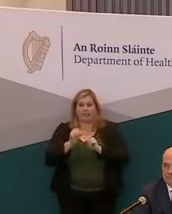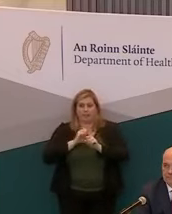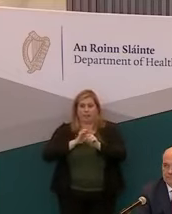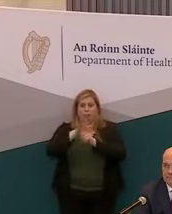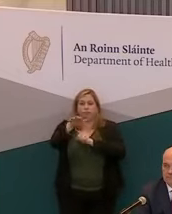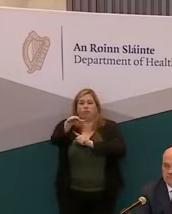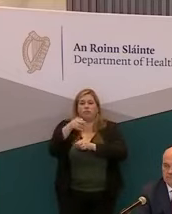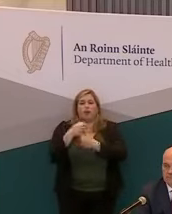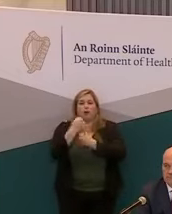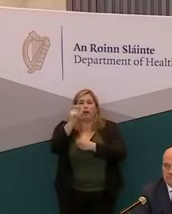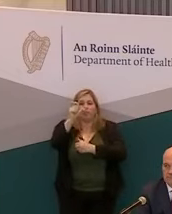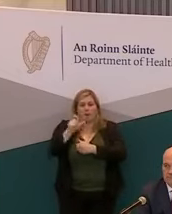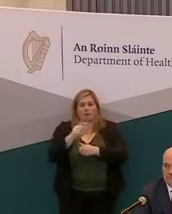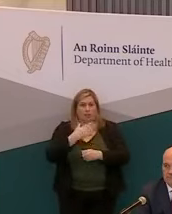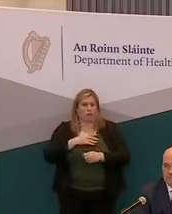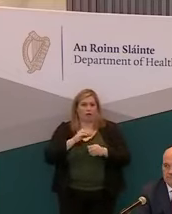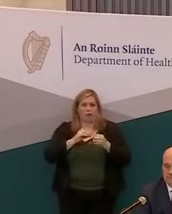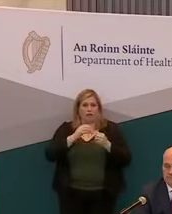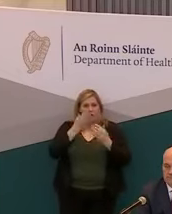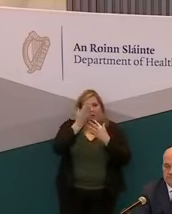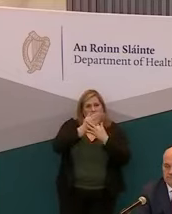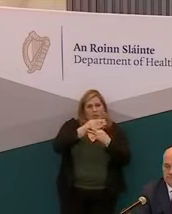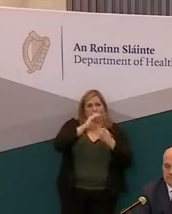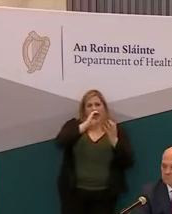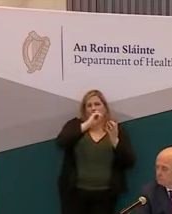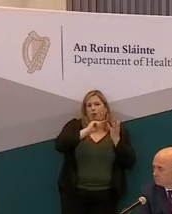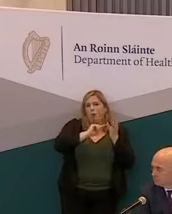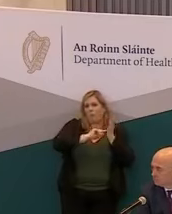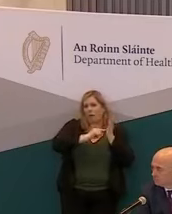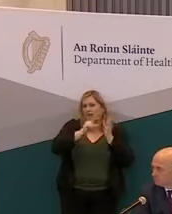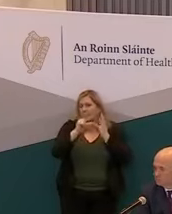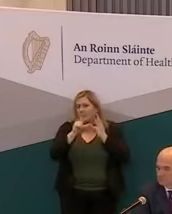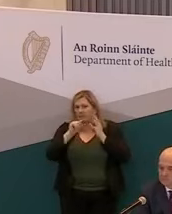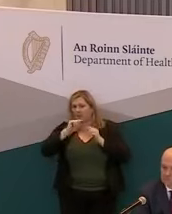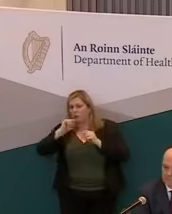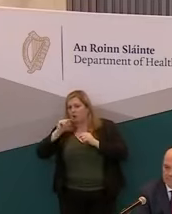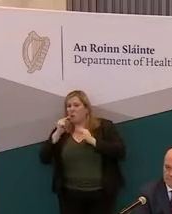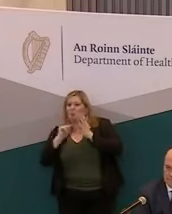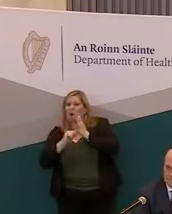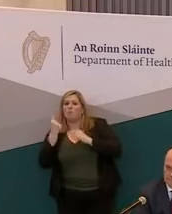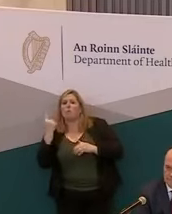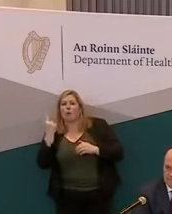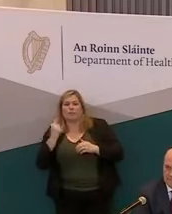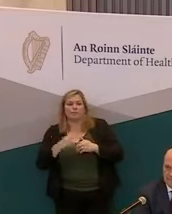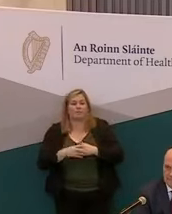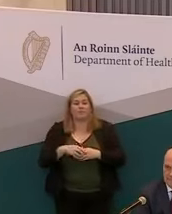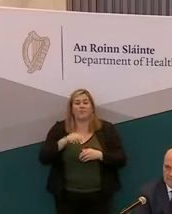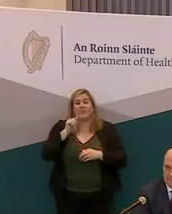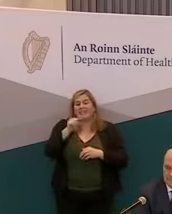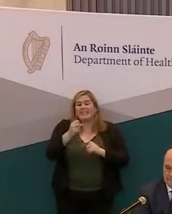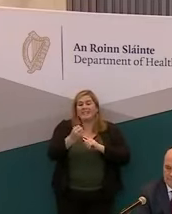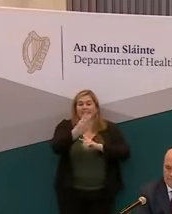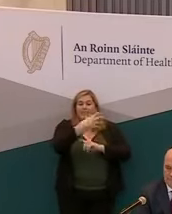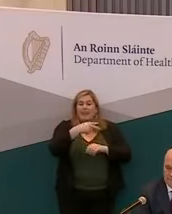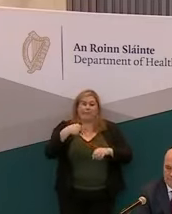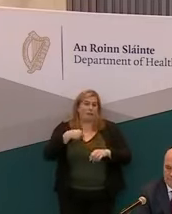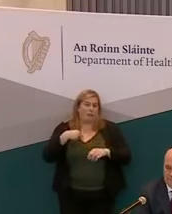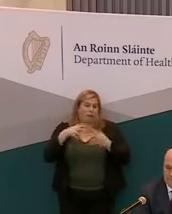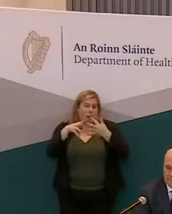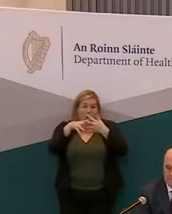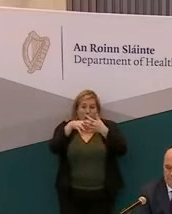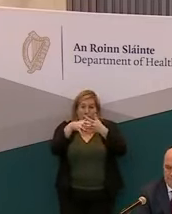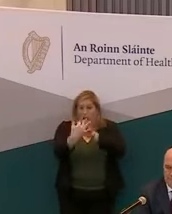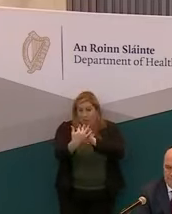or suppressed the epidemic. This is a very complex presentation, but it is one of those